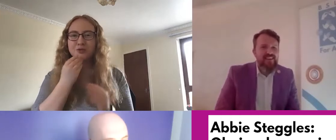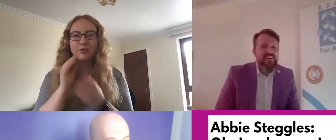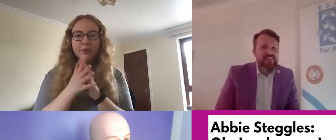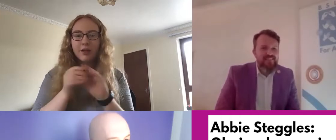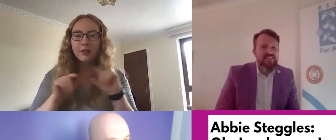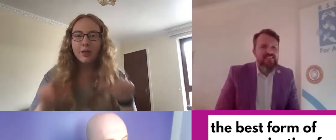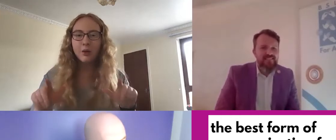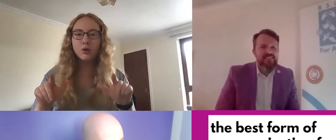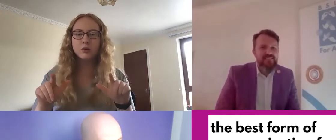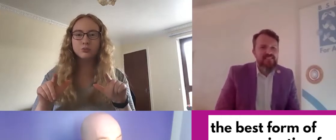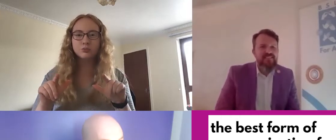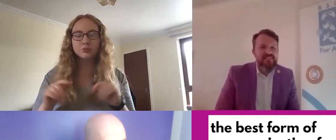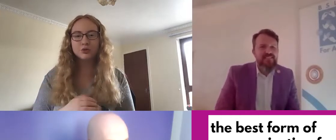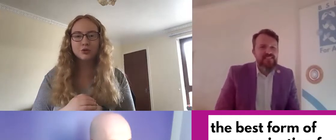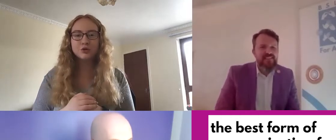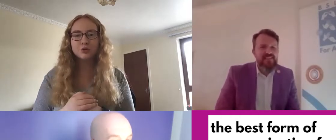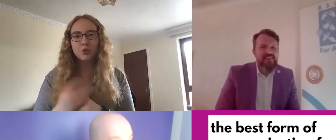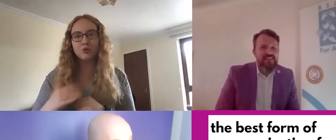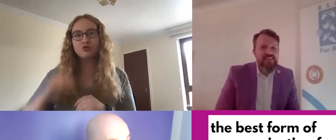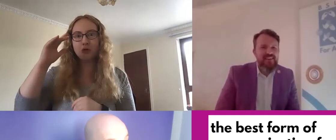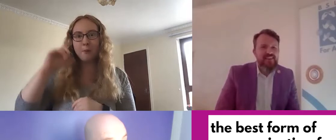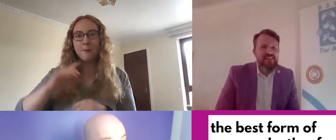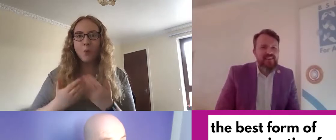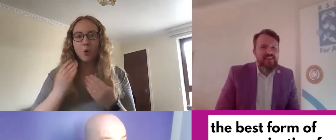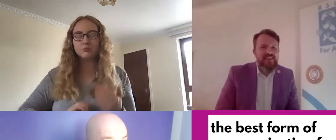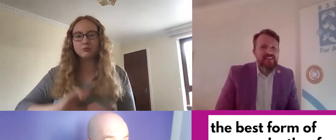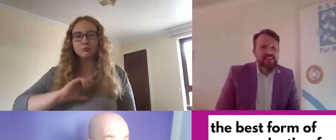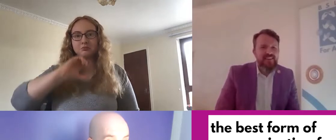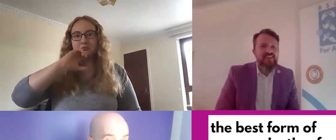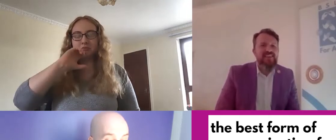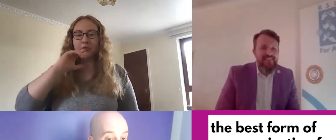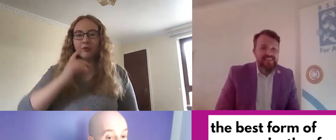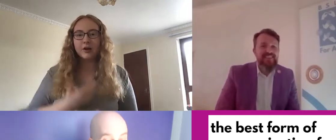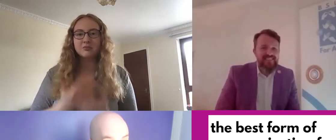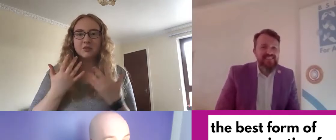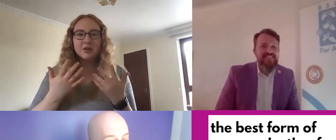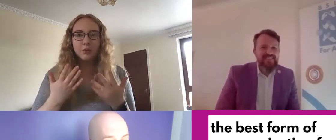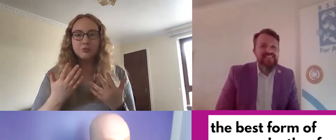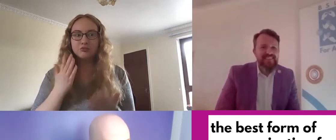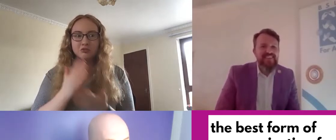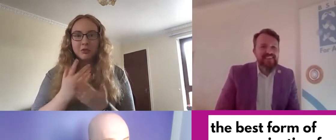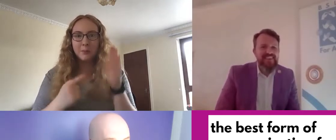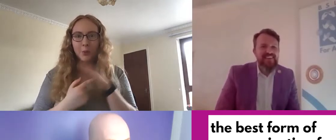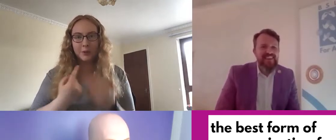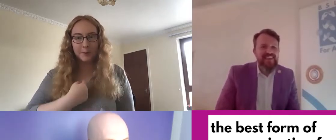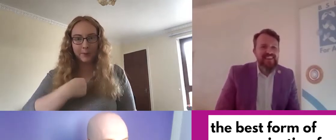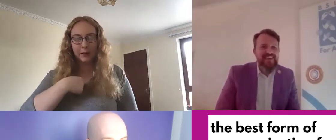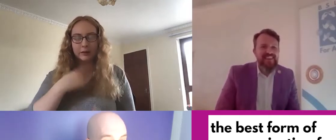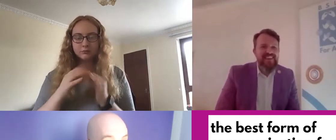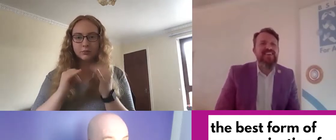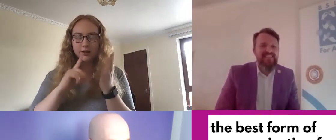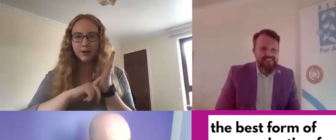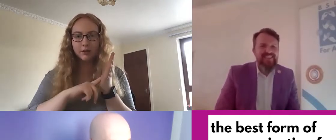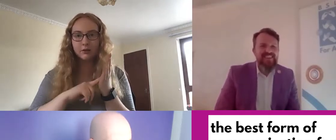And then I found that was the best form of communication for me going forward. So as I grew older, the more confident I got, and